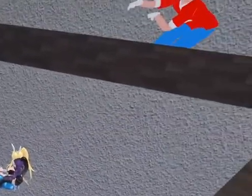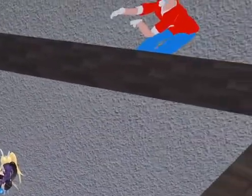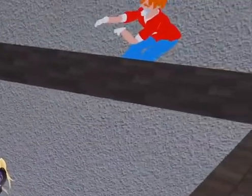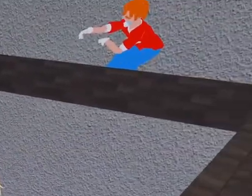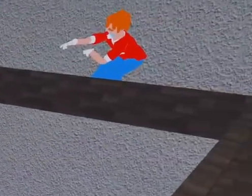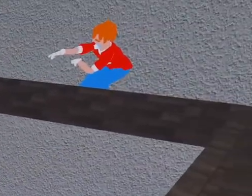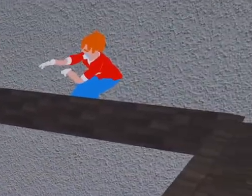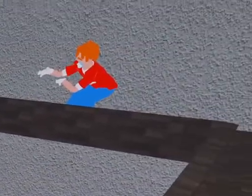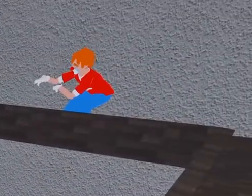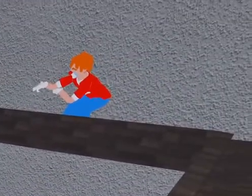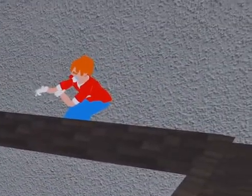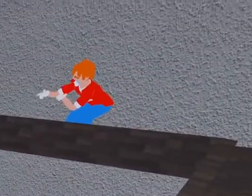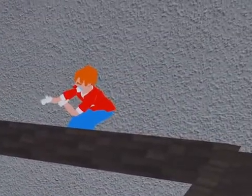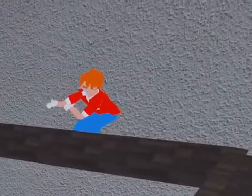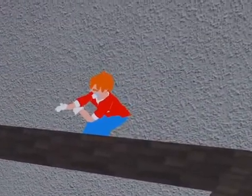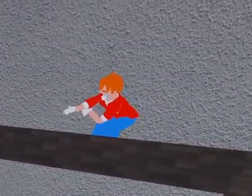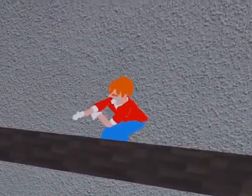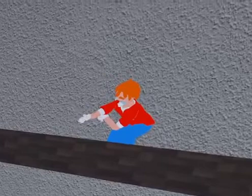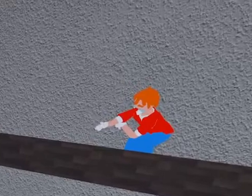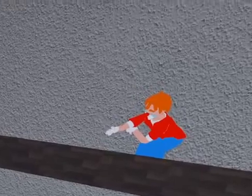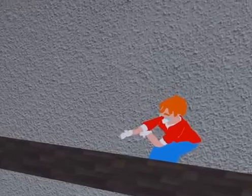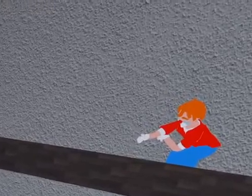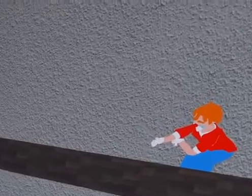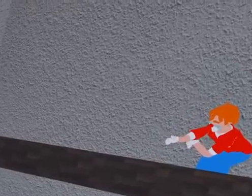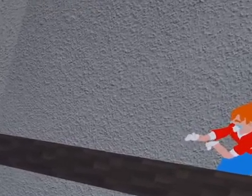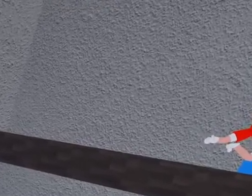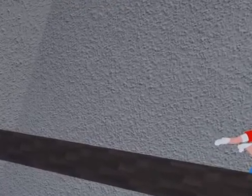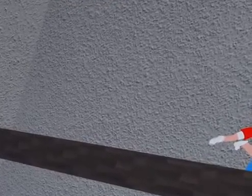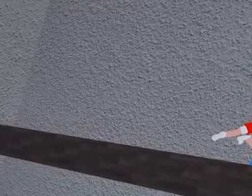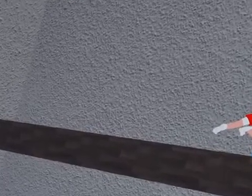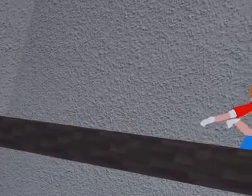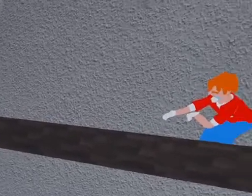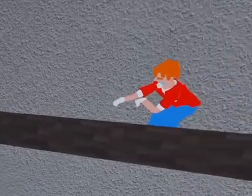then. But how are you gonna do it? Who? I have voice. We sorry. Oh, nice.